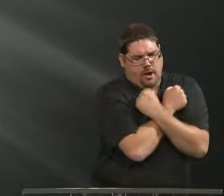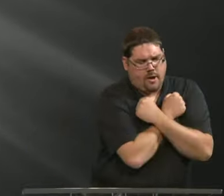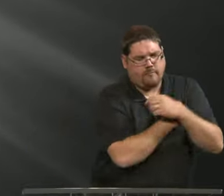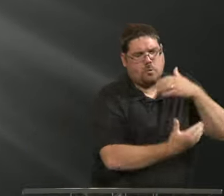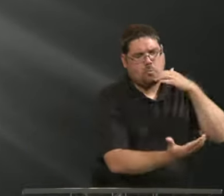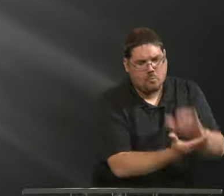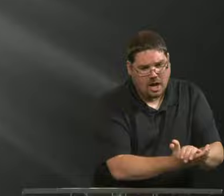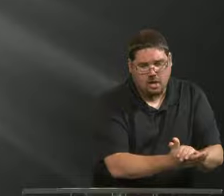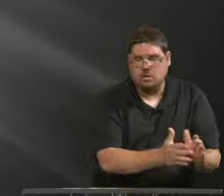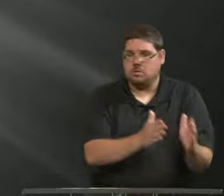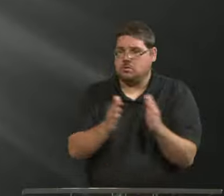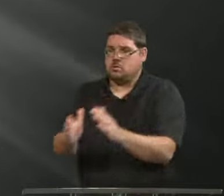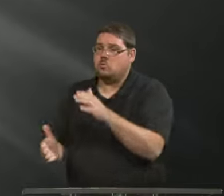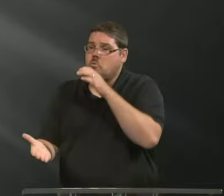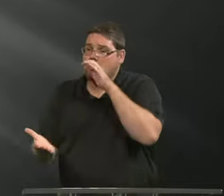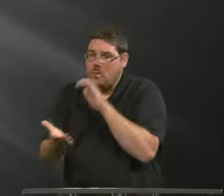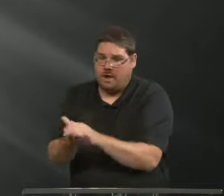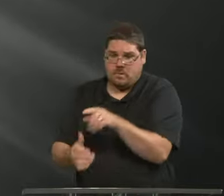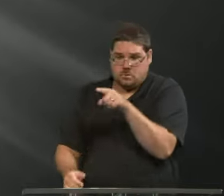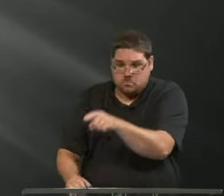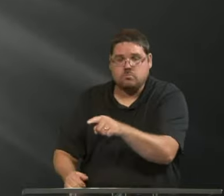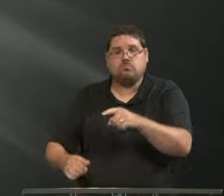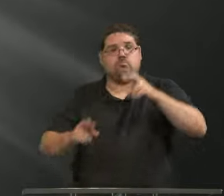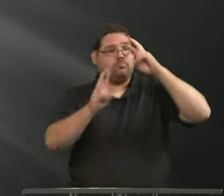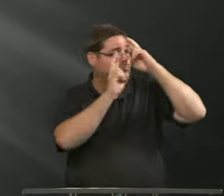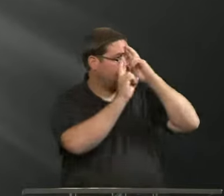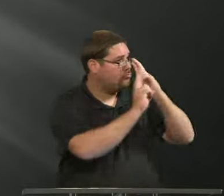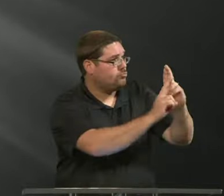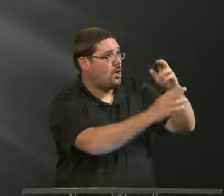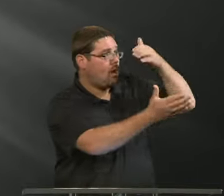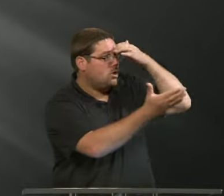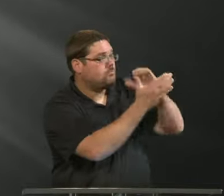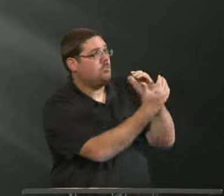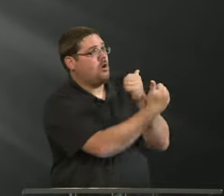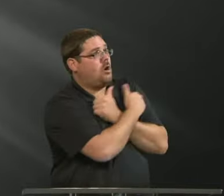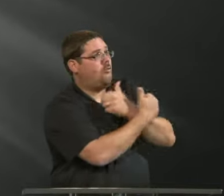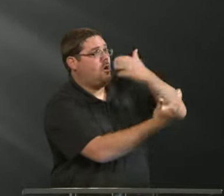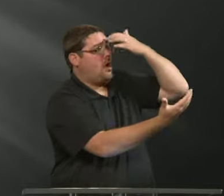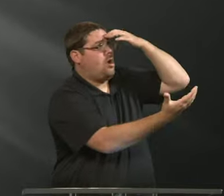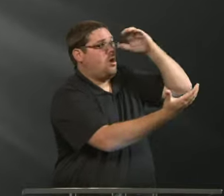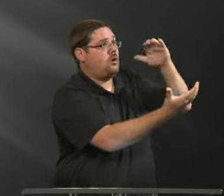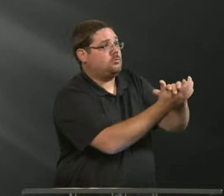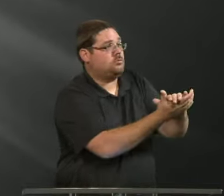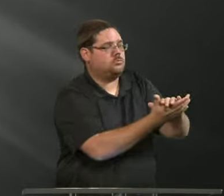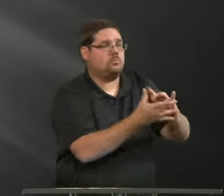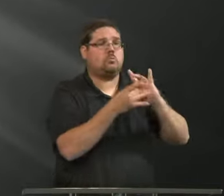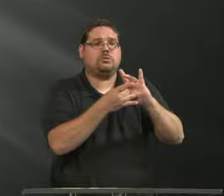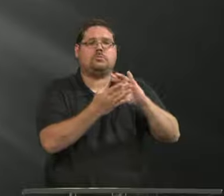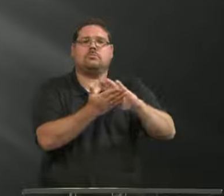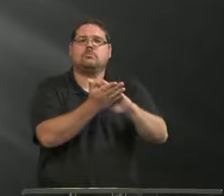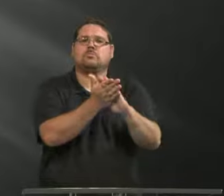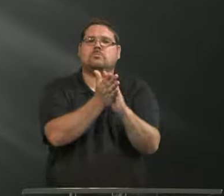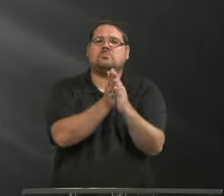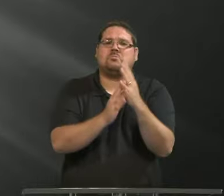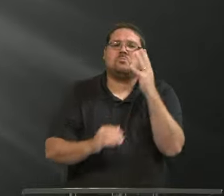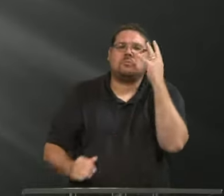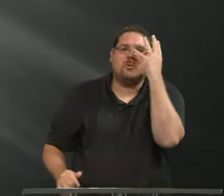husband and wife, the husband leads his wife in love and the wife respects her husband, then you